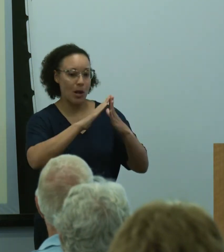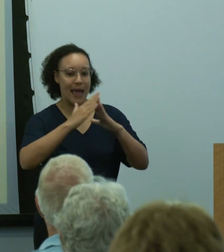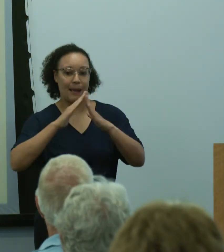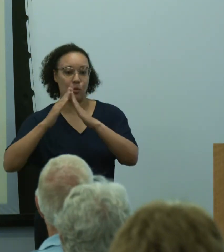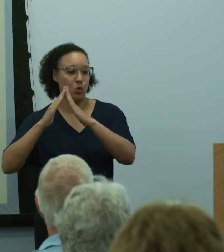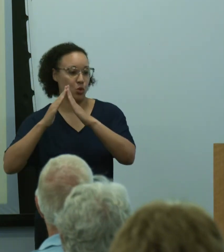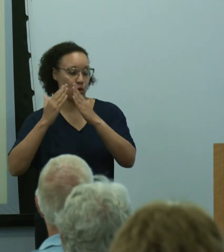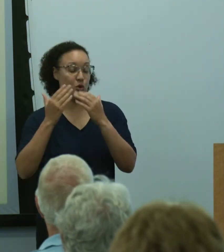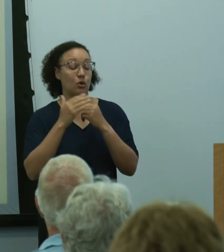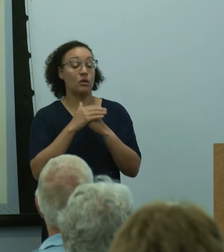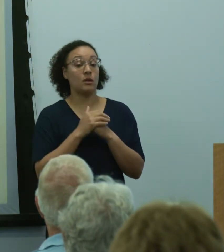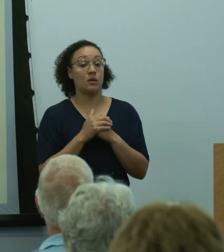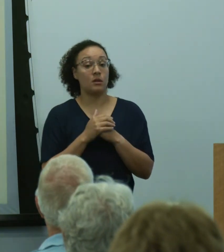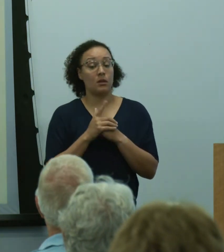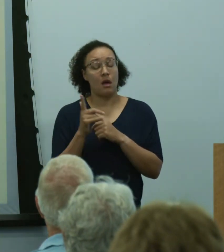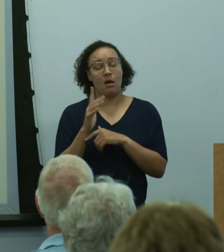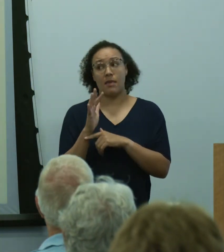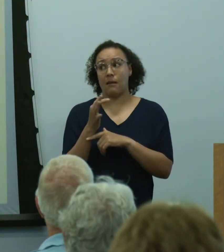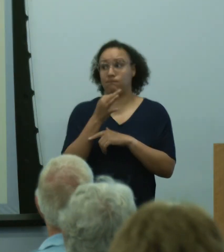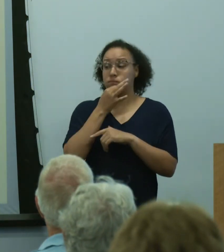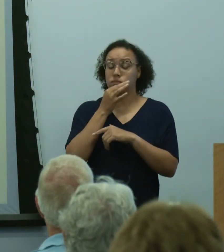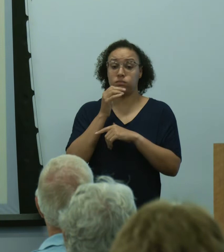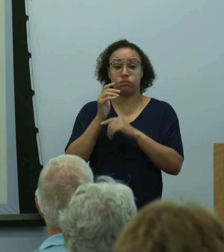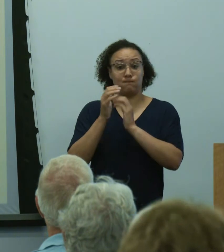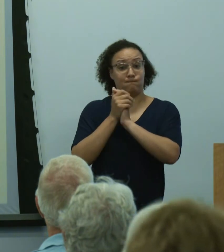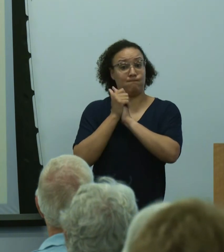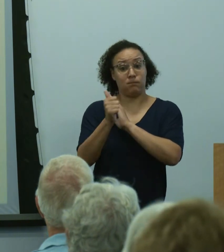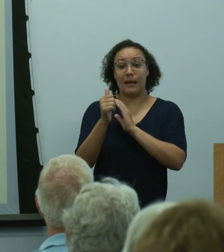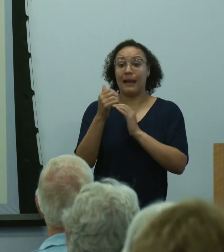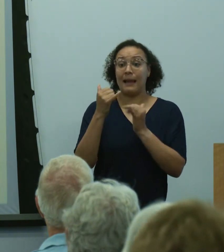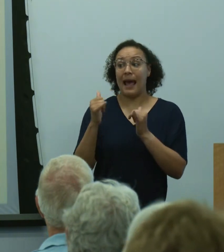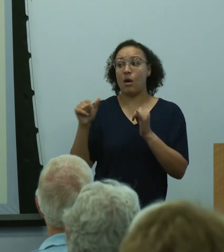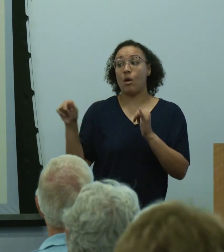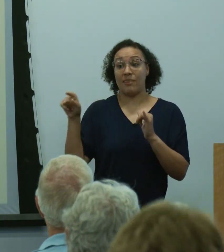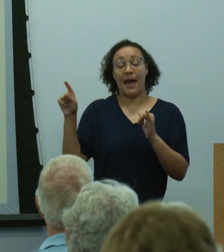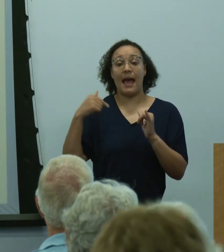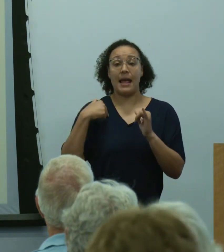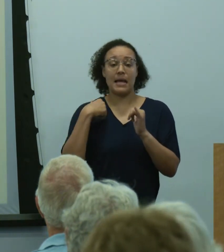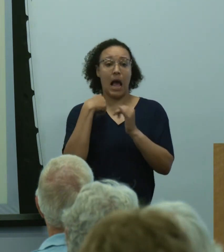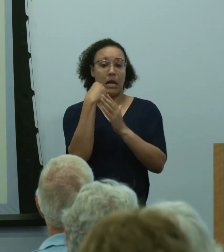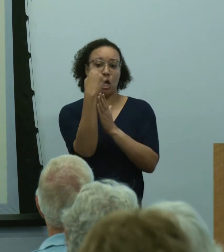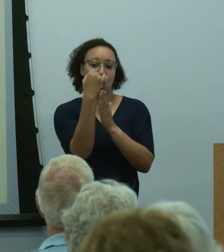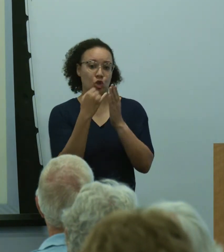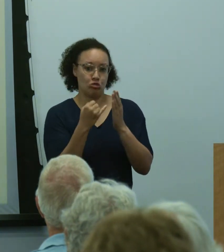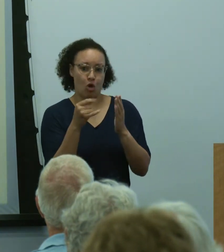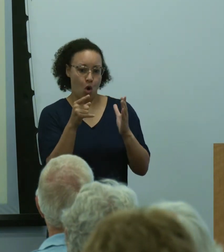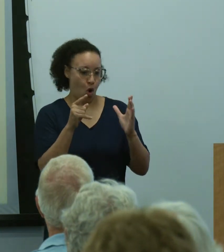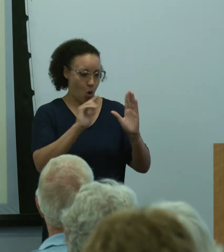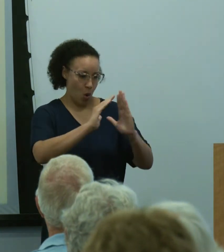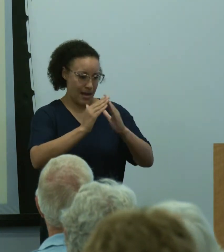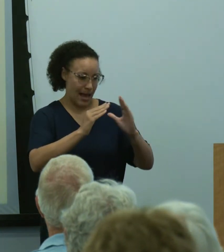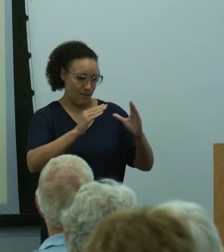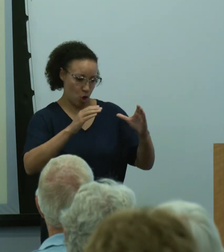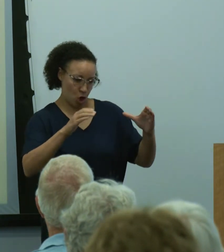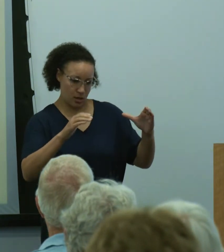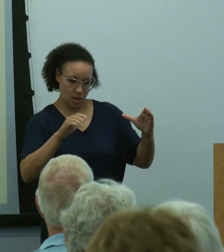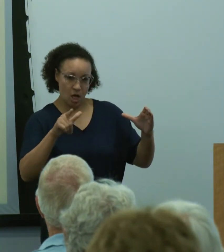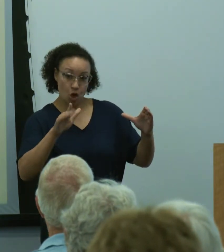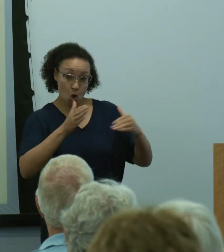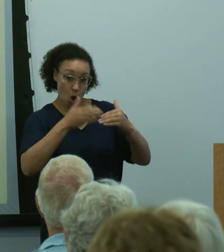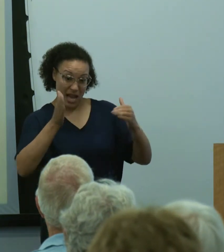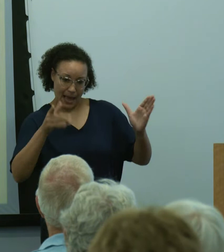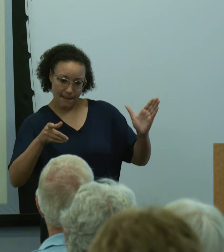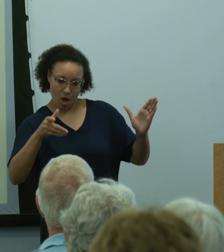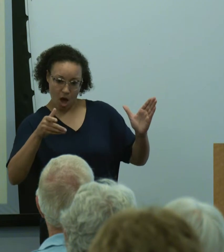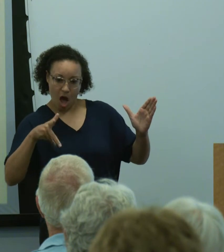is so sophisticated, they could draw a district and cut out your neighbor over your back fence and put you in the